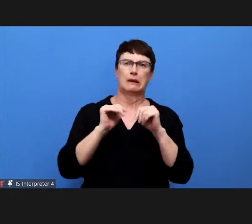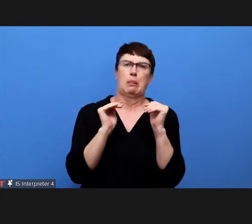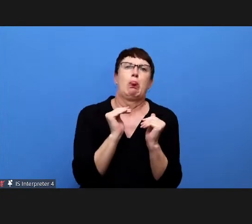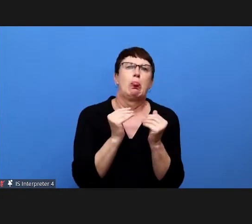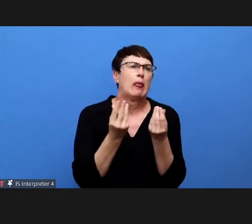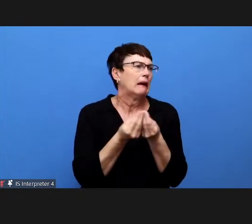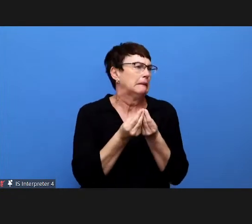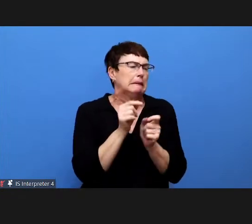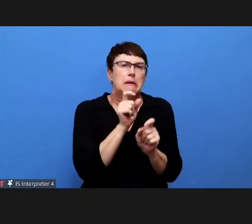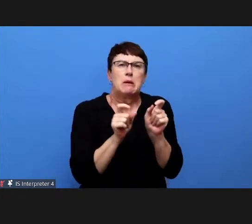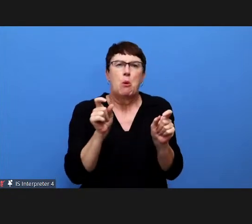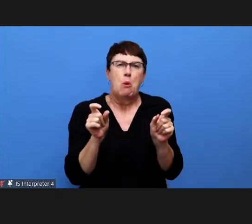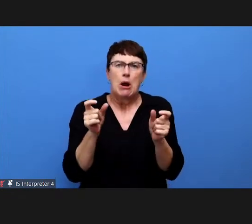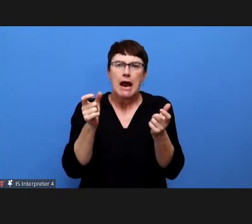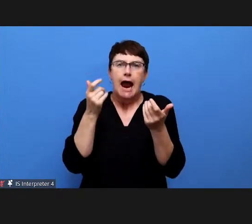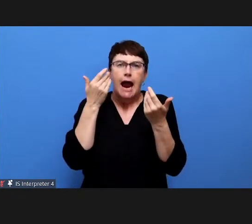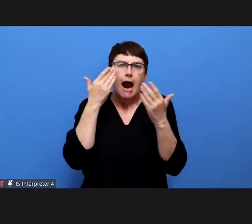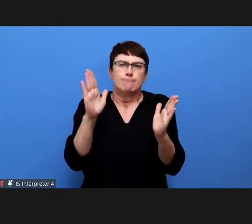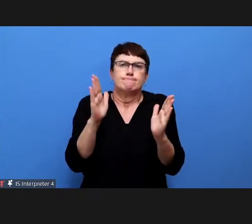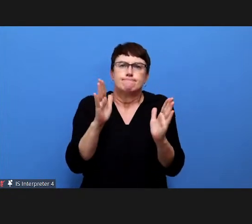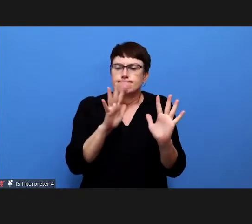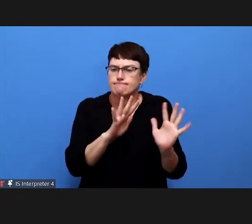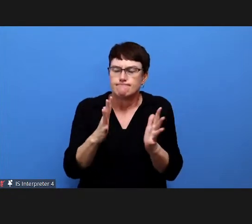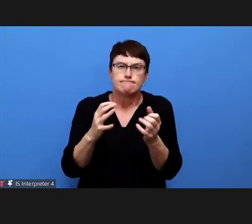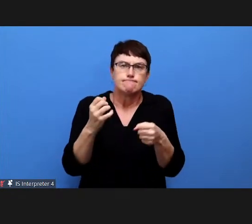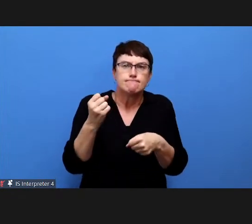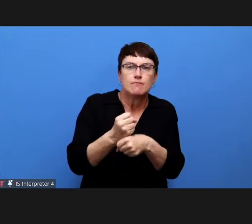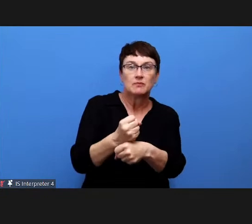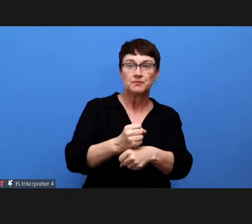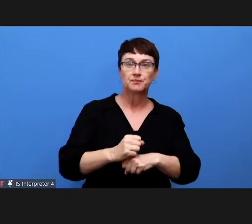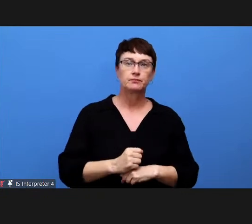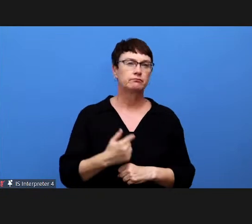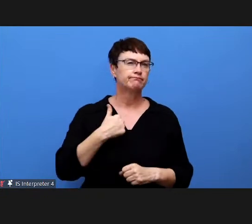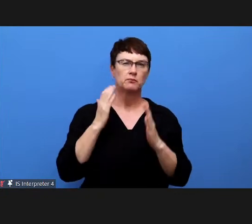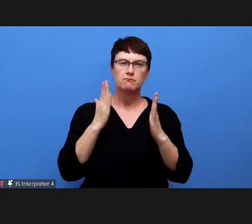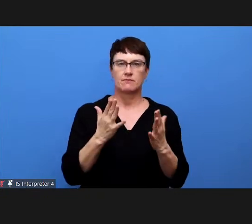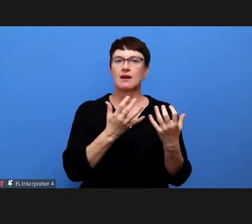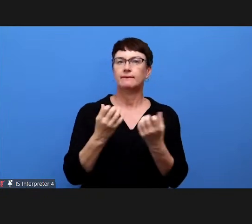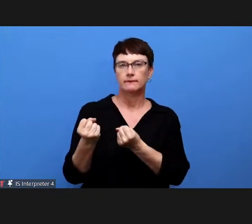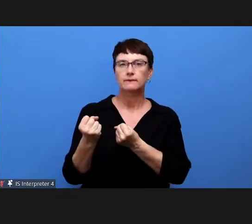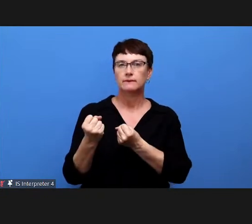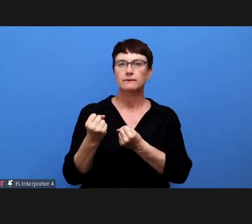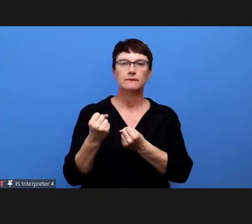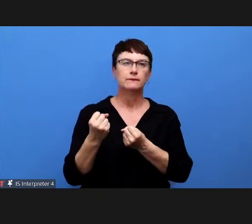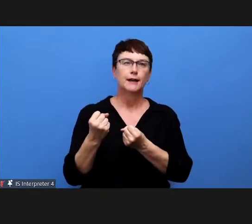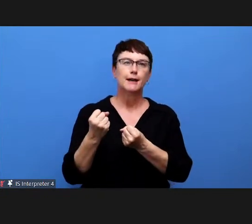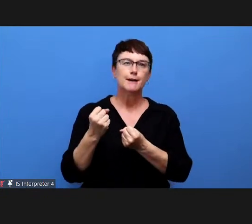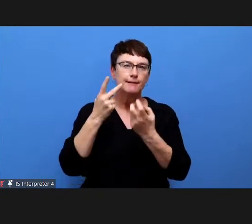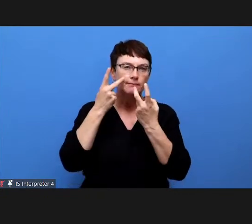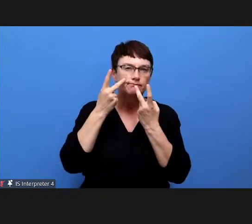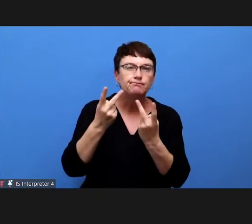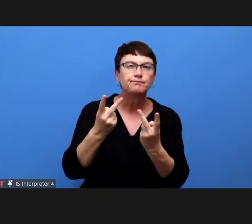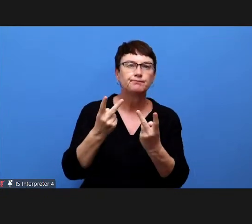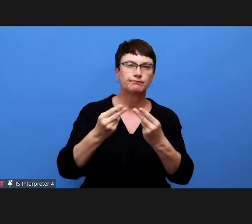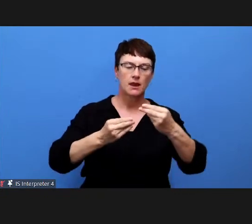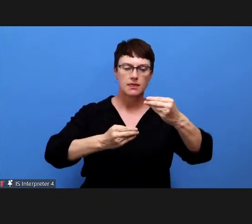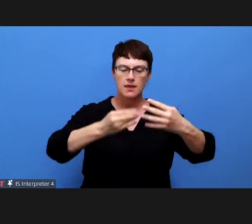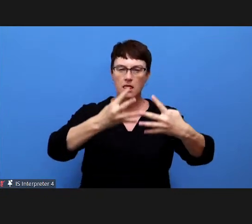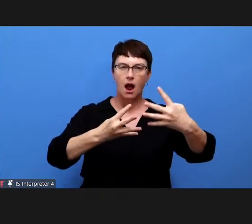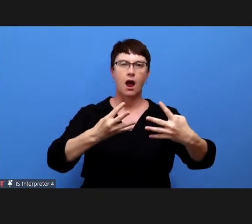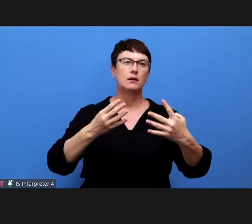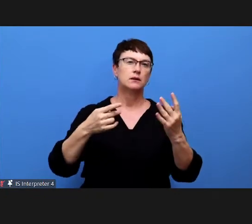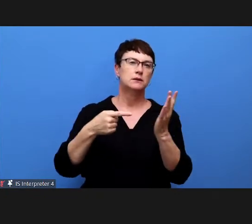new data sources. I have a good example from two countries, Senegal